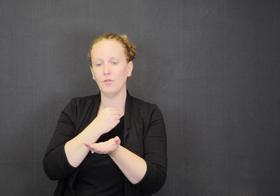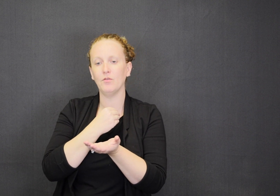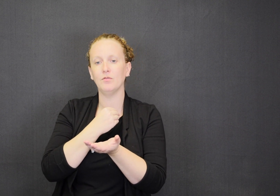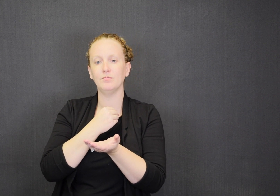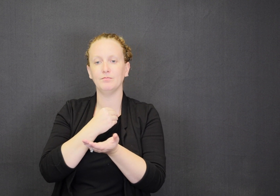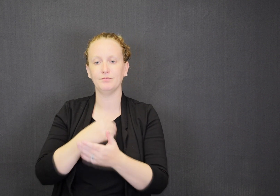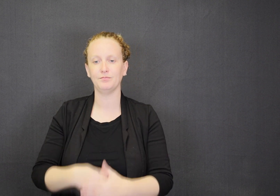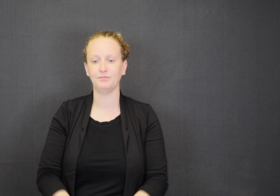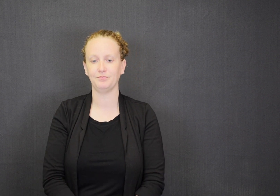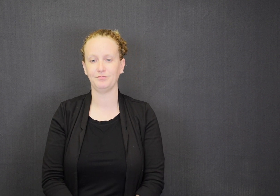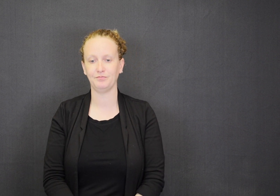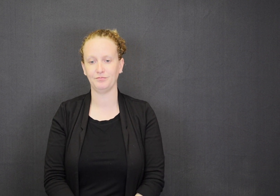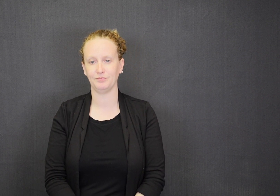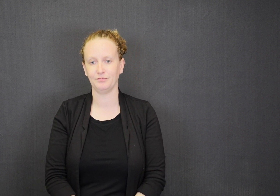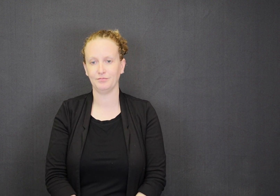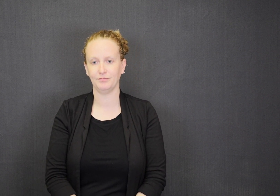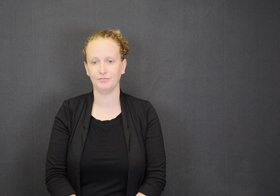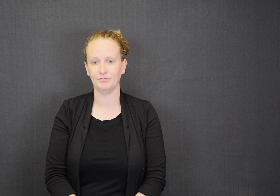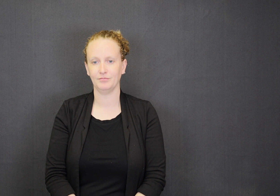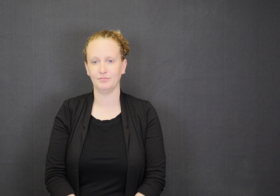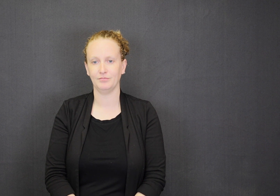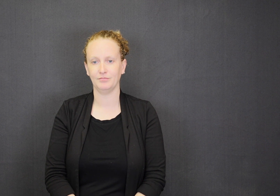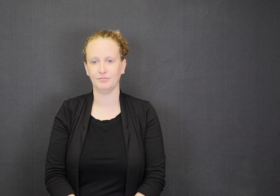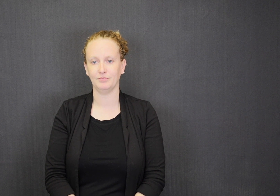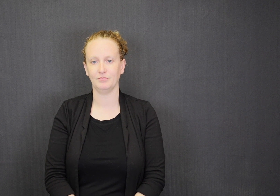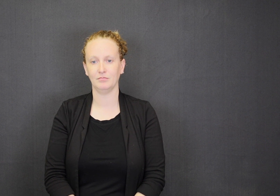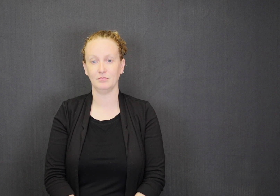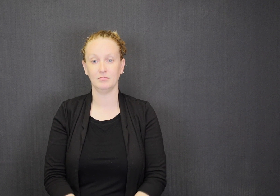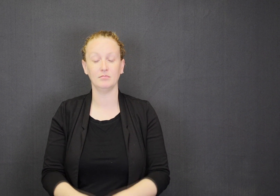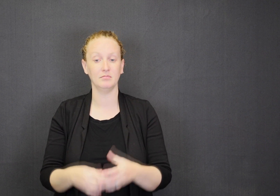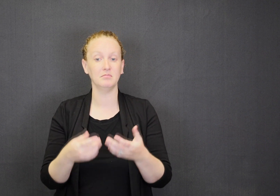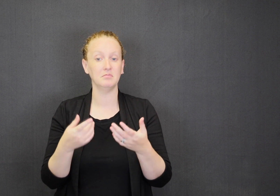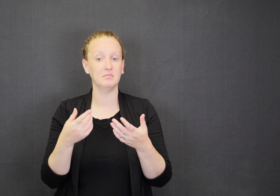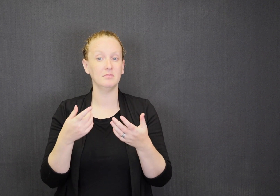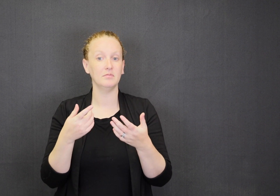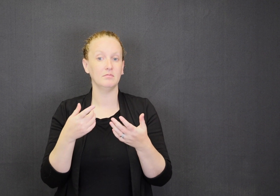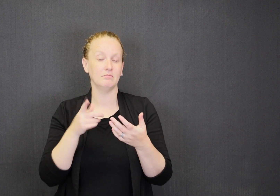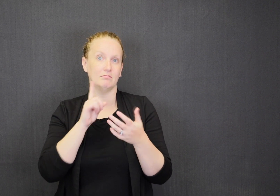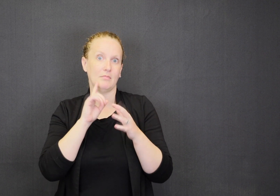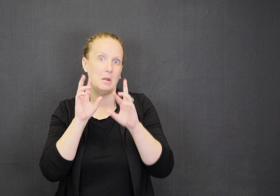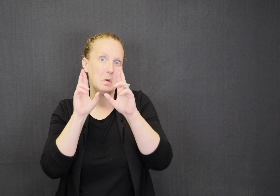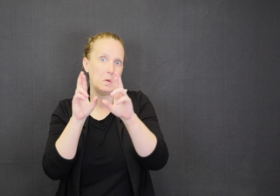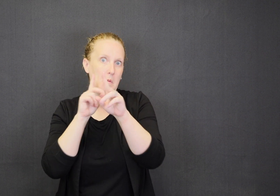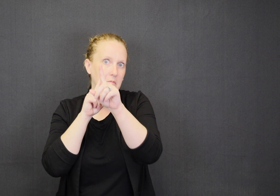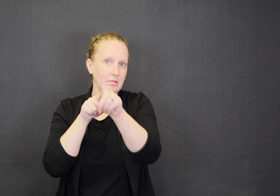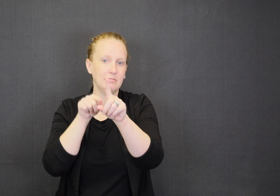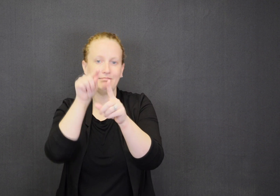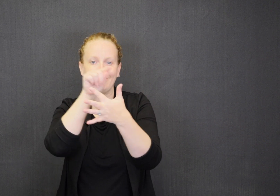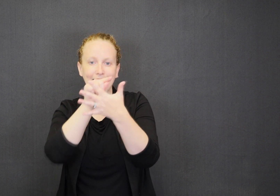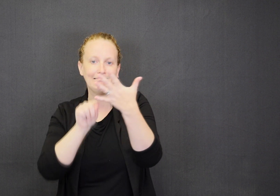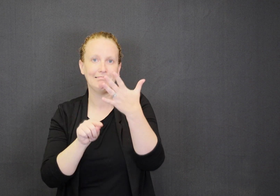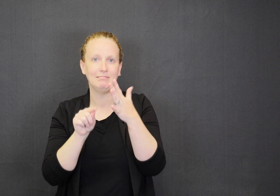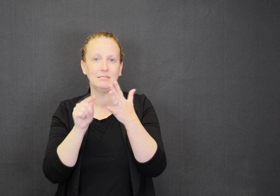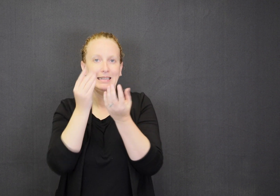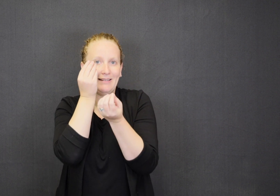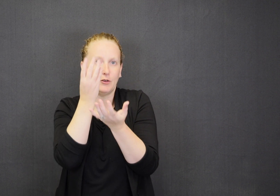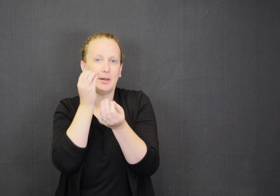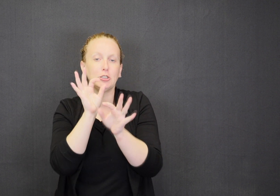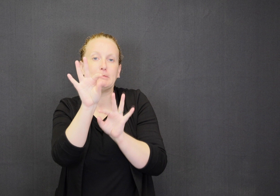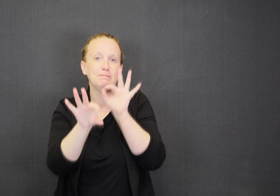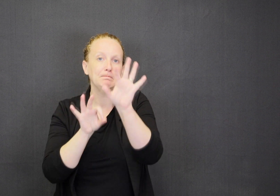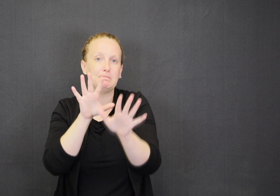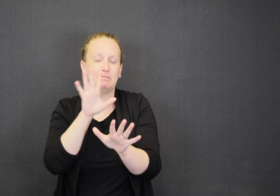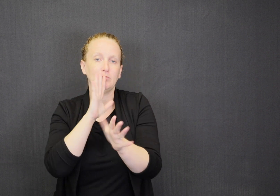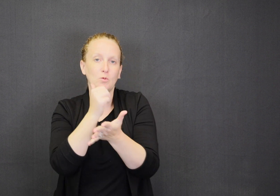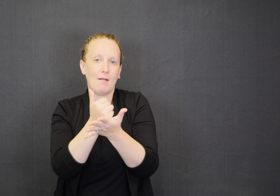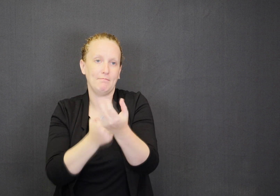It's a wonderful experience. Thank you, Lisa. And I hope that there's some valuable information here to support the